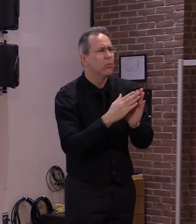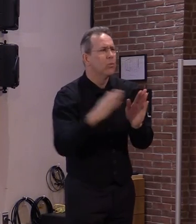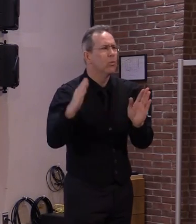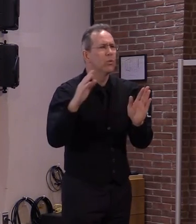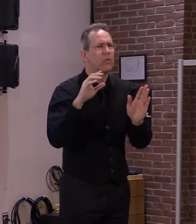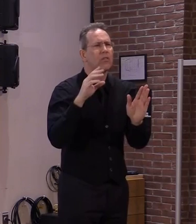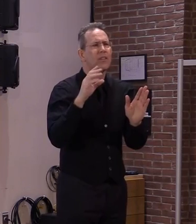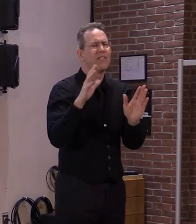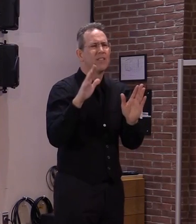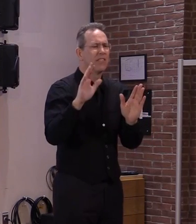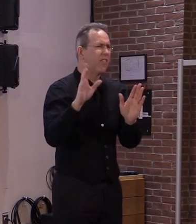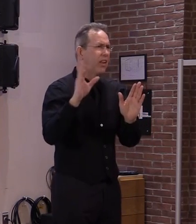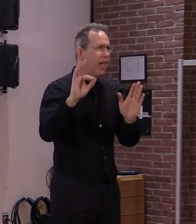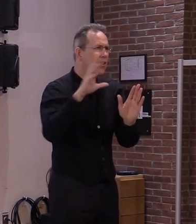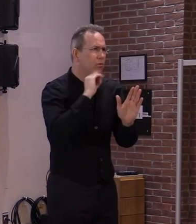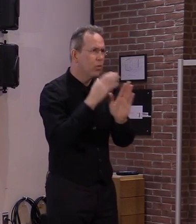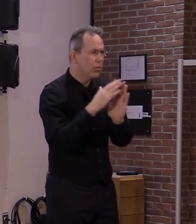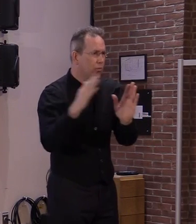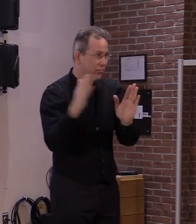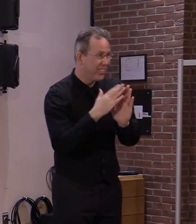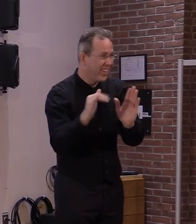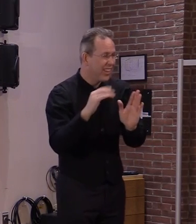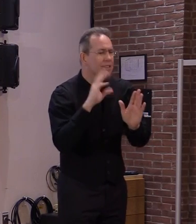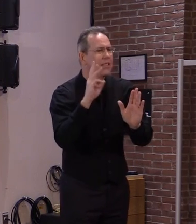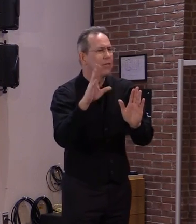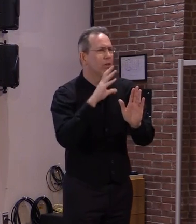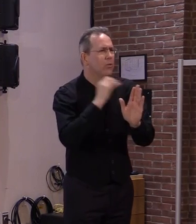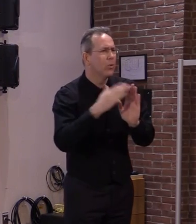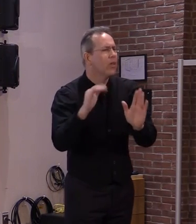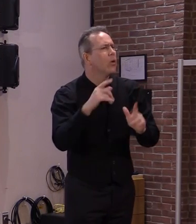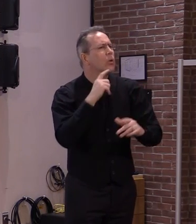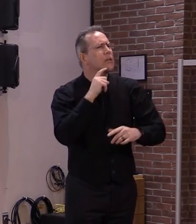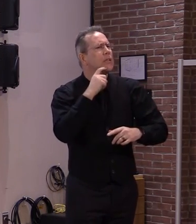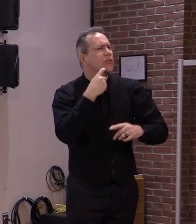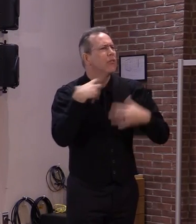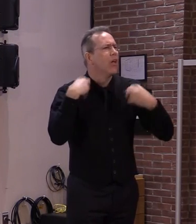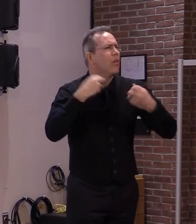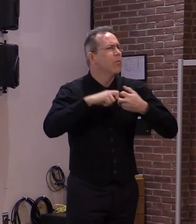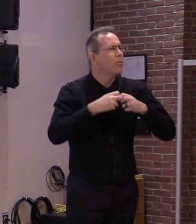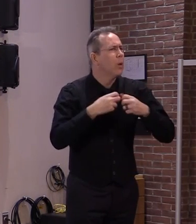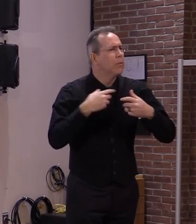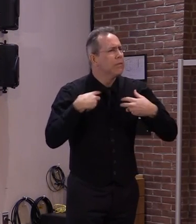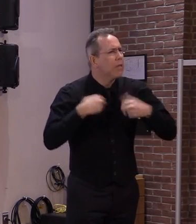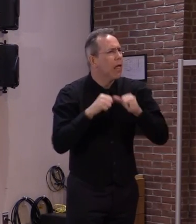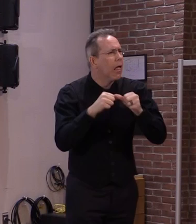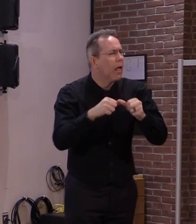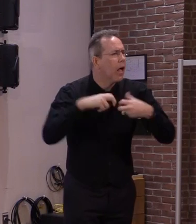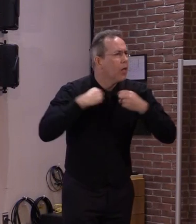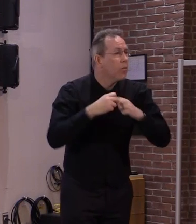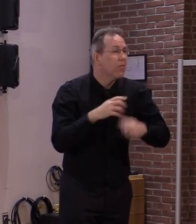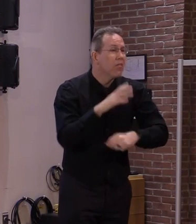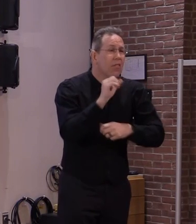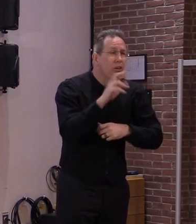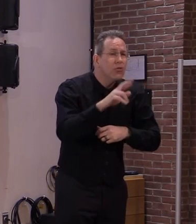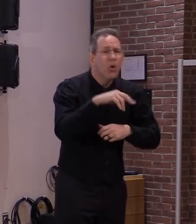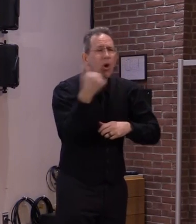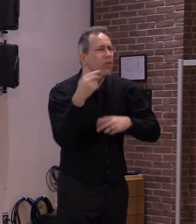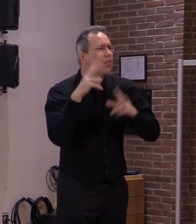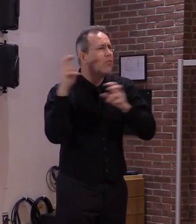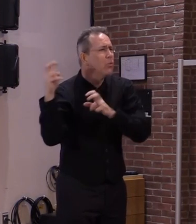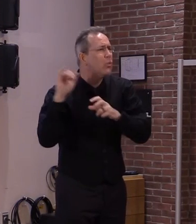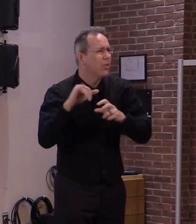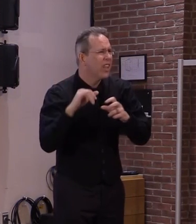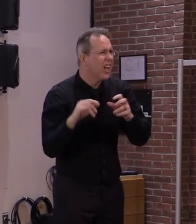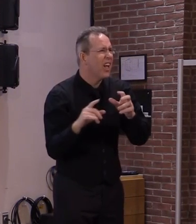open registration for this phase. Please do not contact your healthcare provider about eligibility. We will have